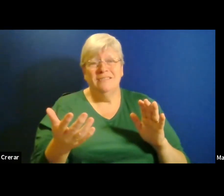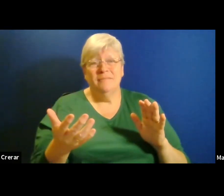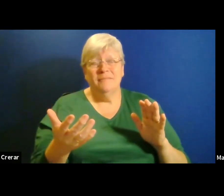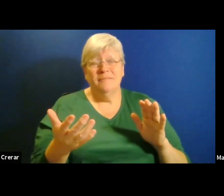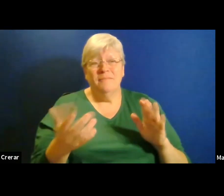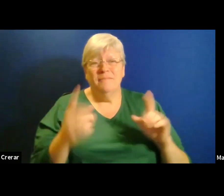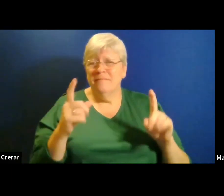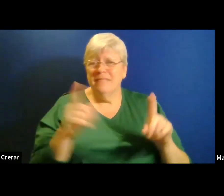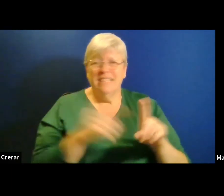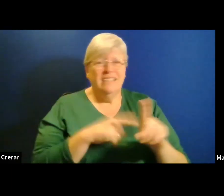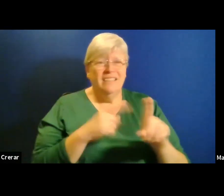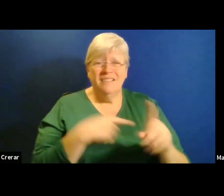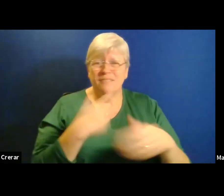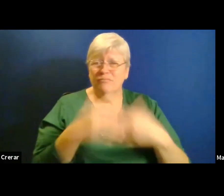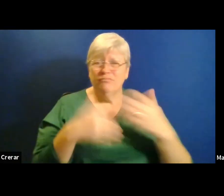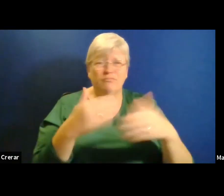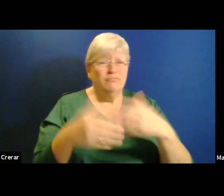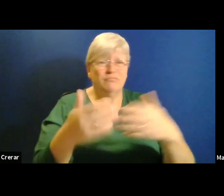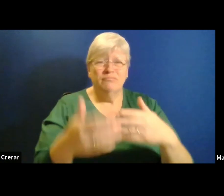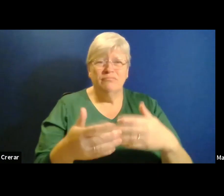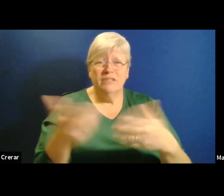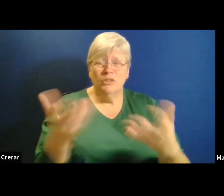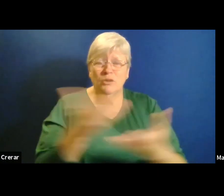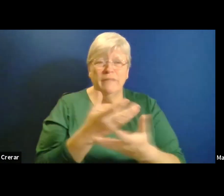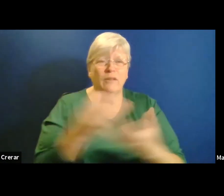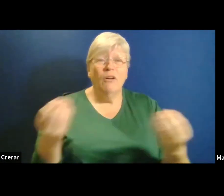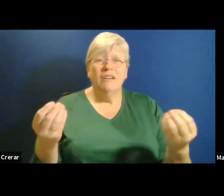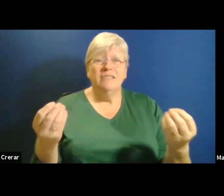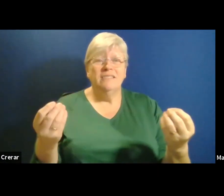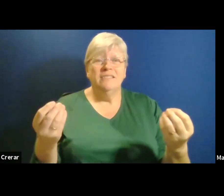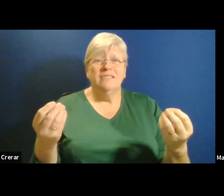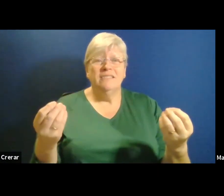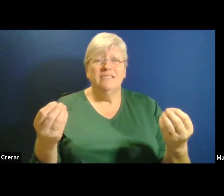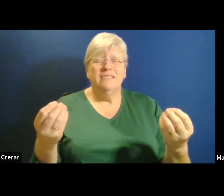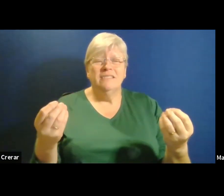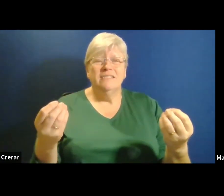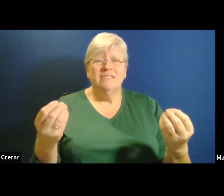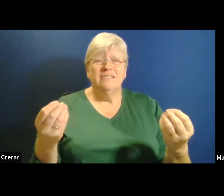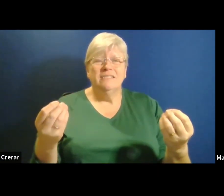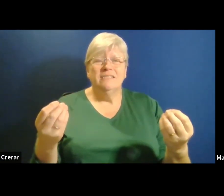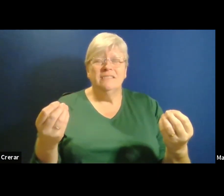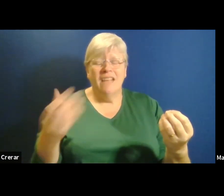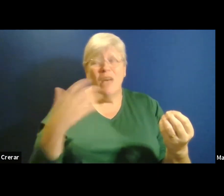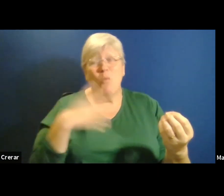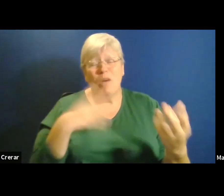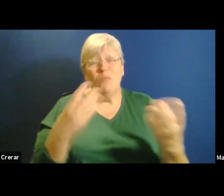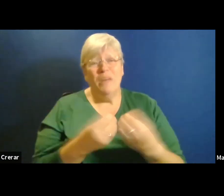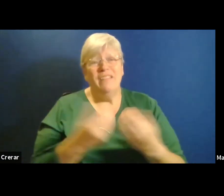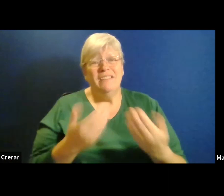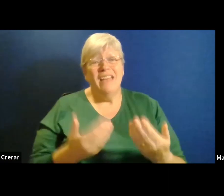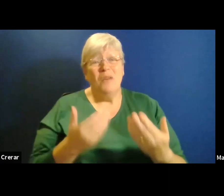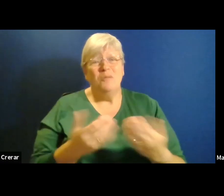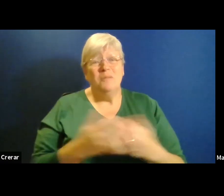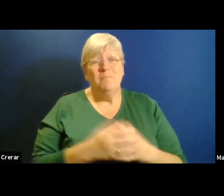But the years have flown by and you've gone. And I'd give anything to be standing on that reason with